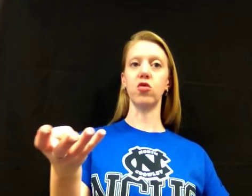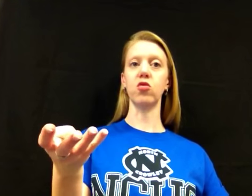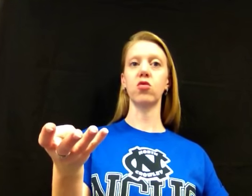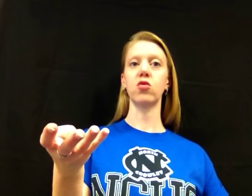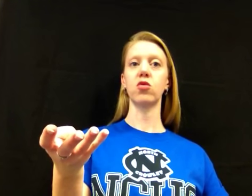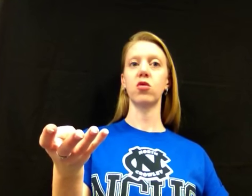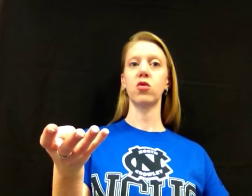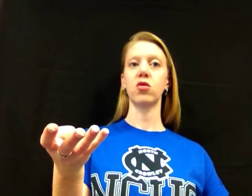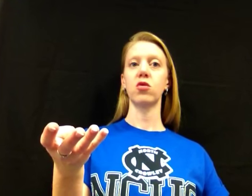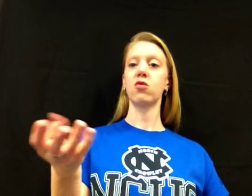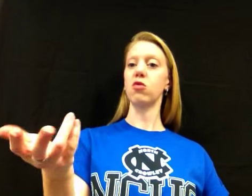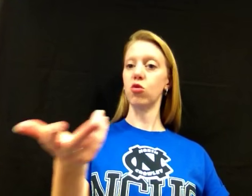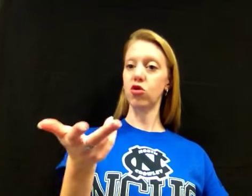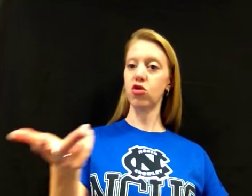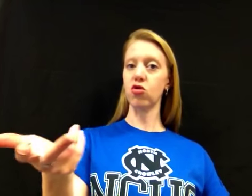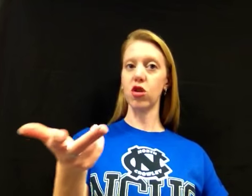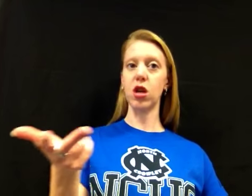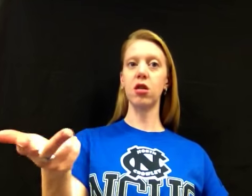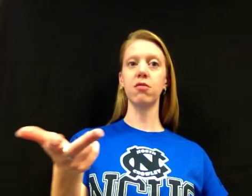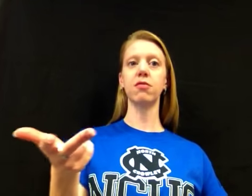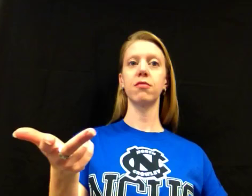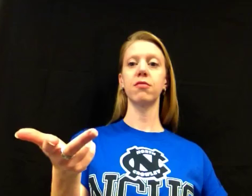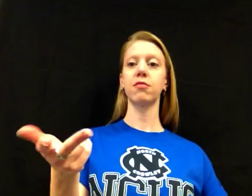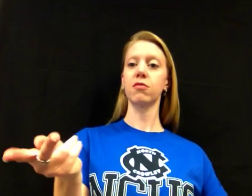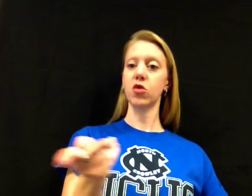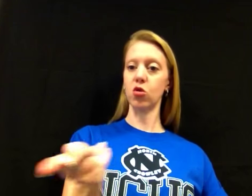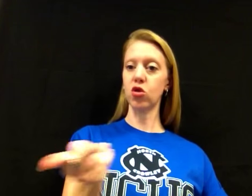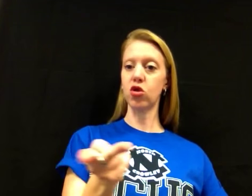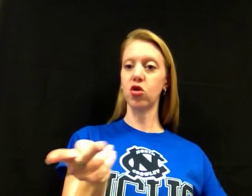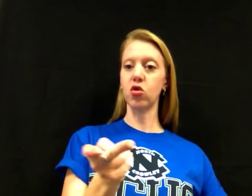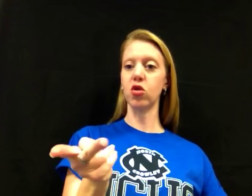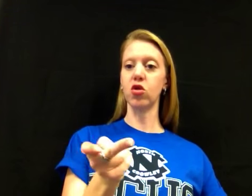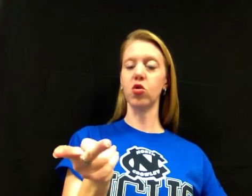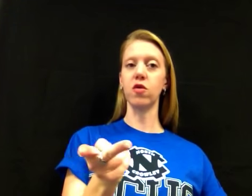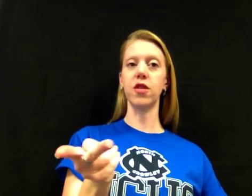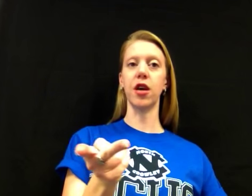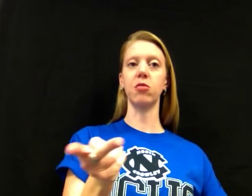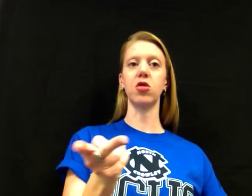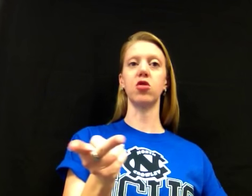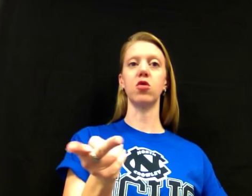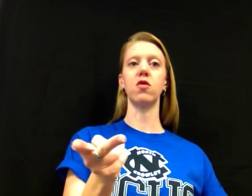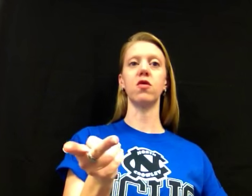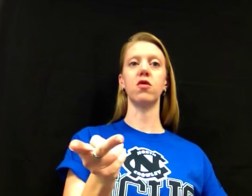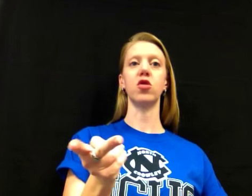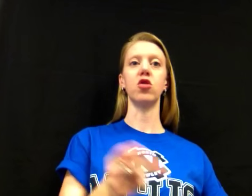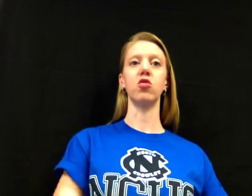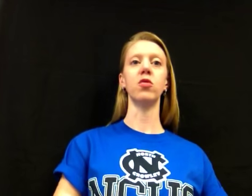you. Those three. Those two, the two of them, the two of you.